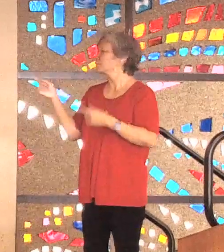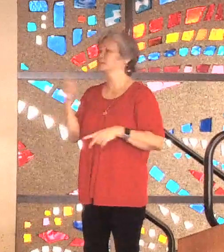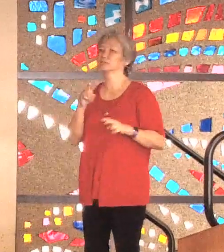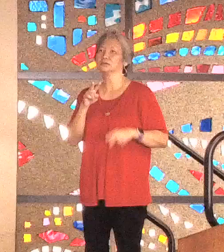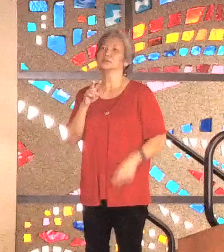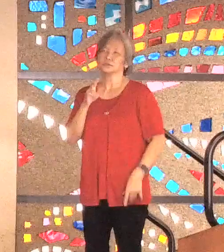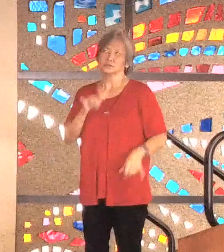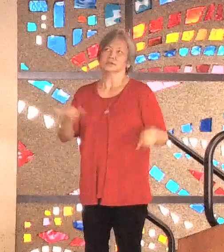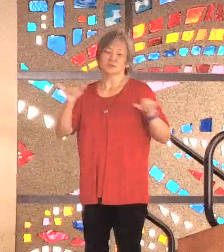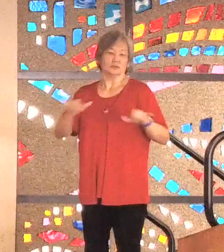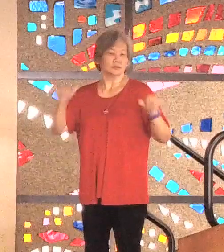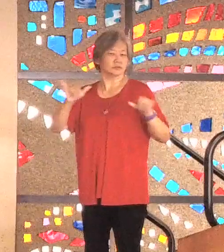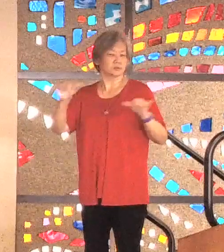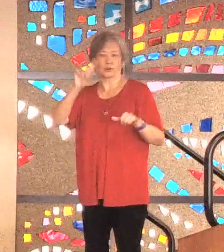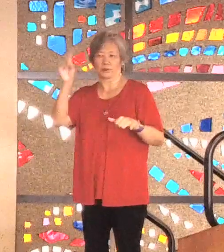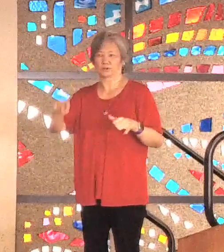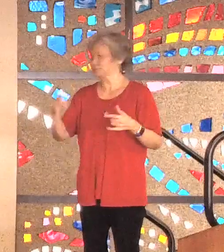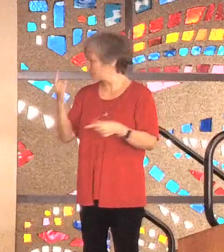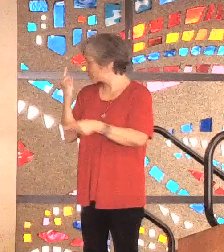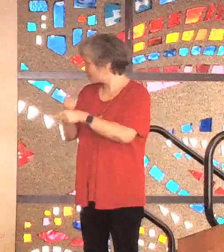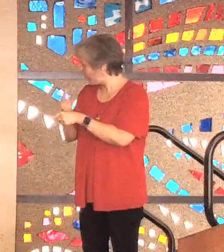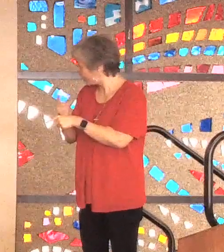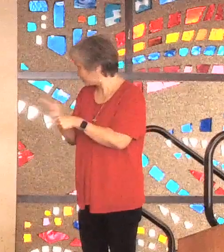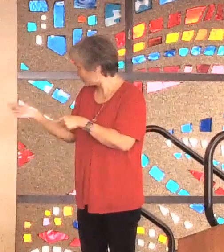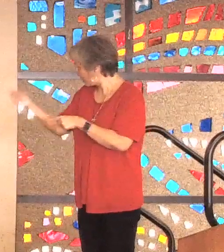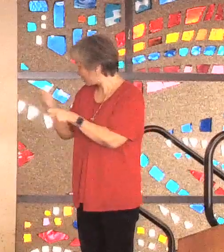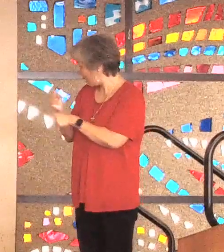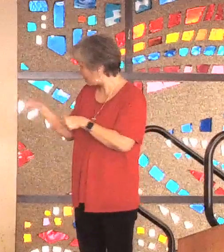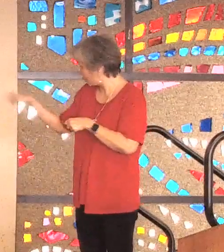your parents and you talk? You're like, oh my God,